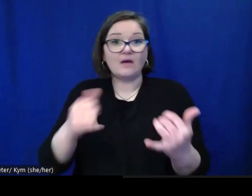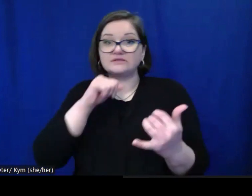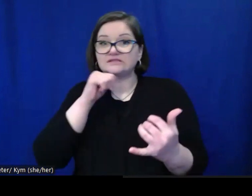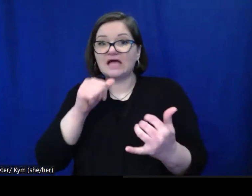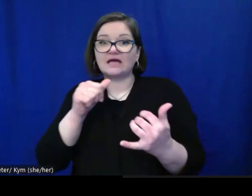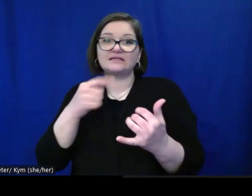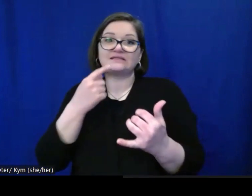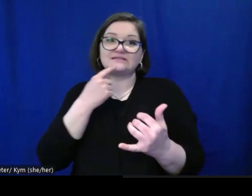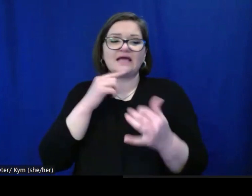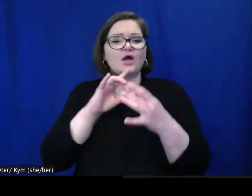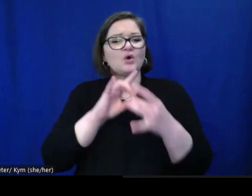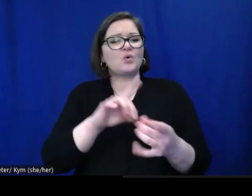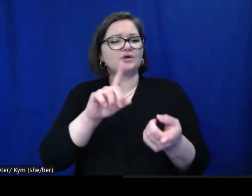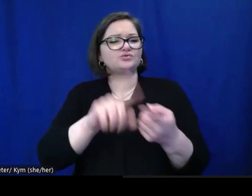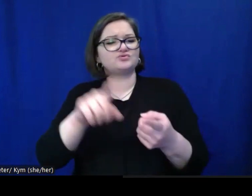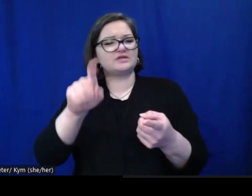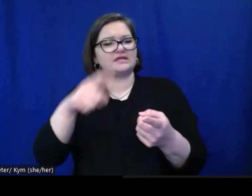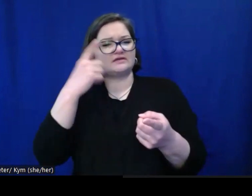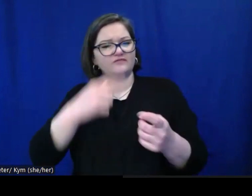of the residents.